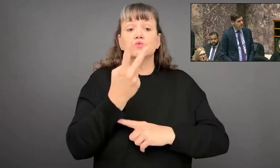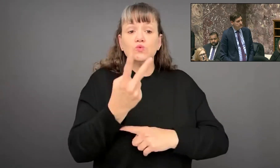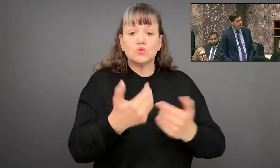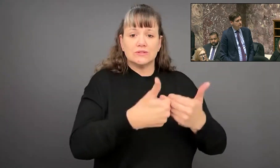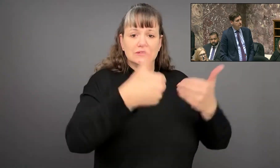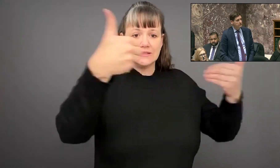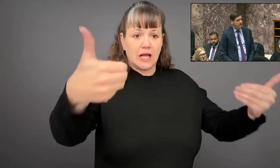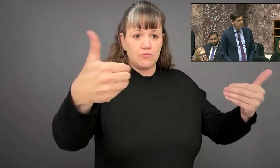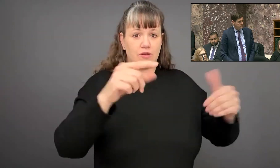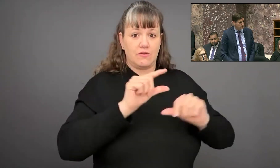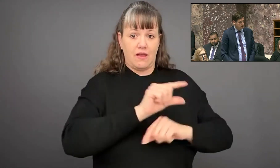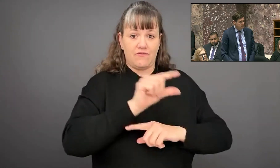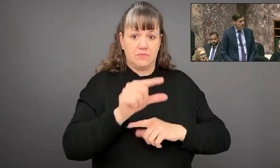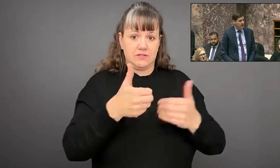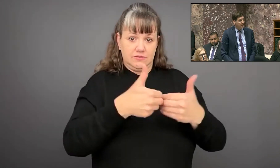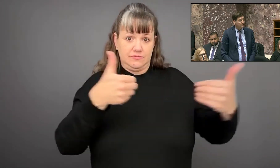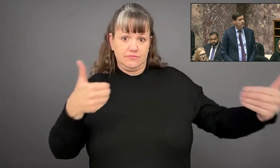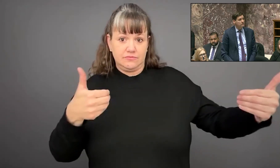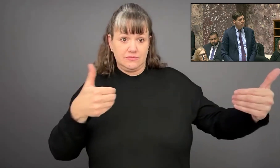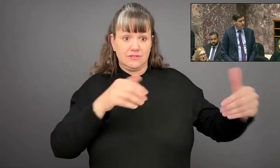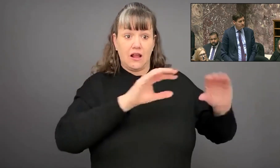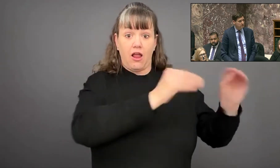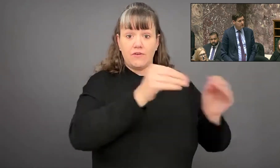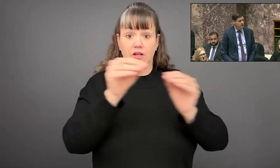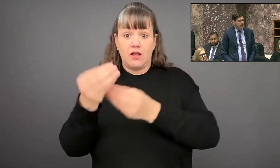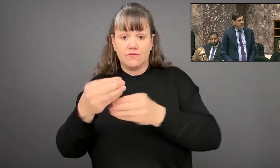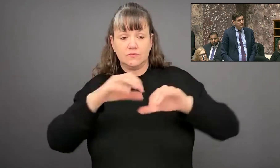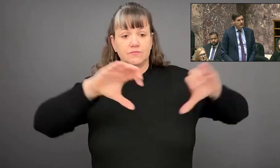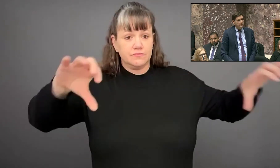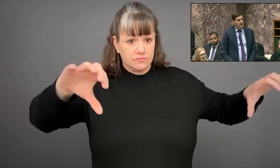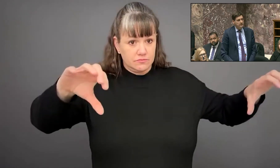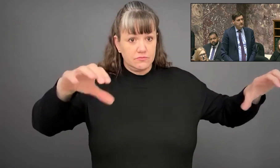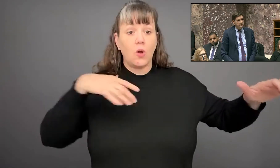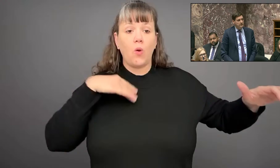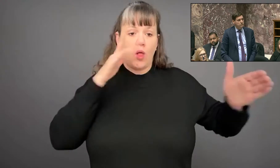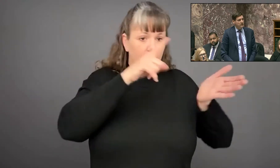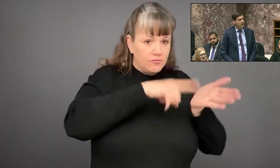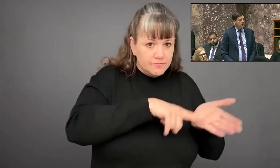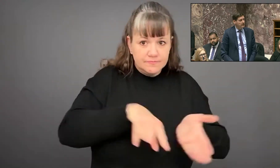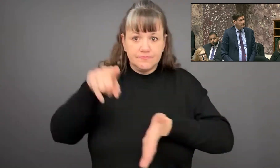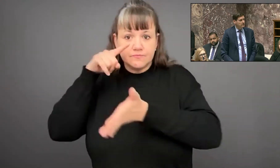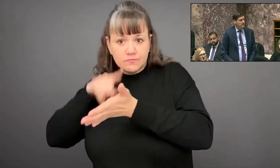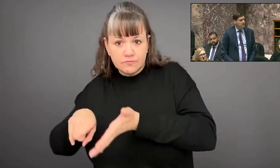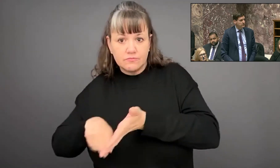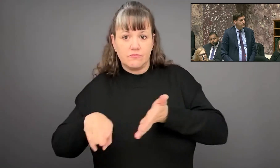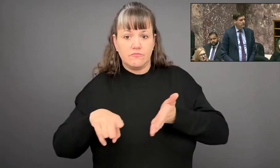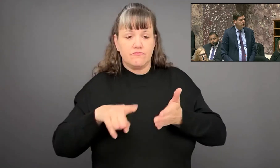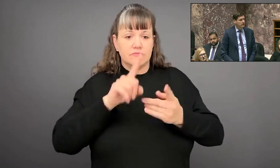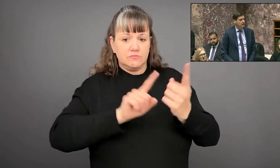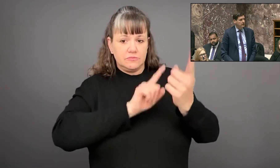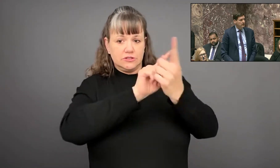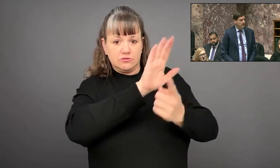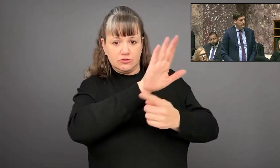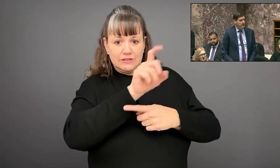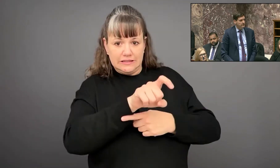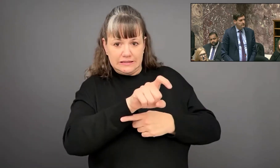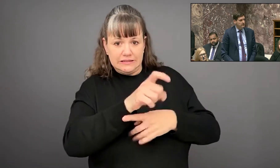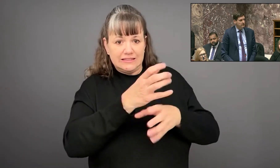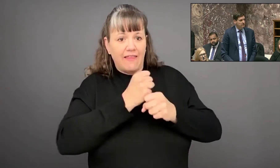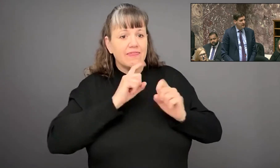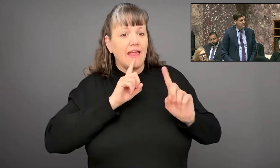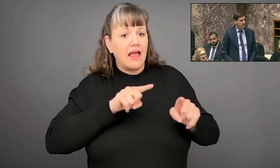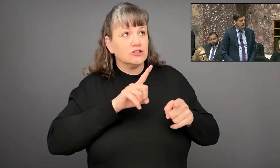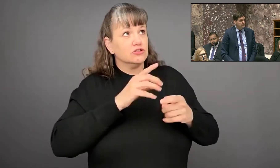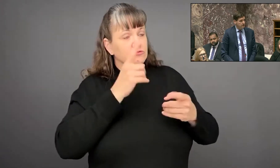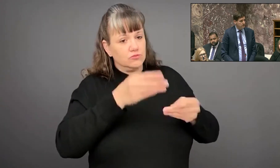you the answers that you need and that you deserve. And I just want to underline that the minister has,